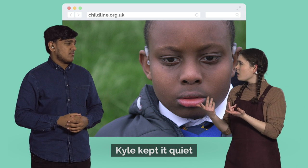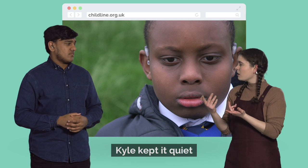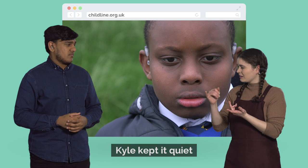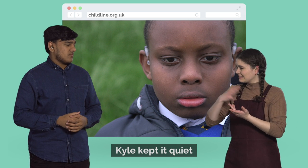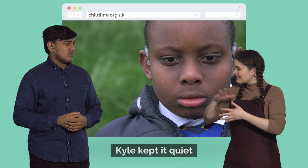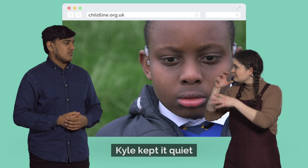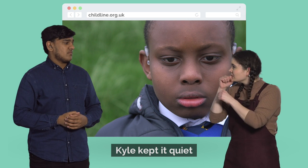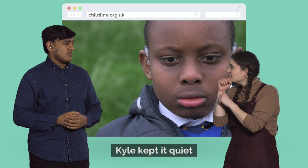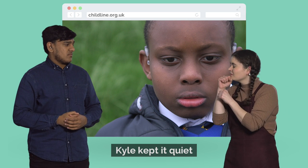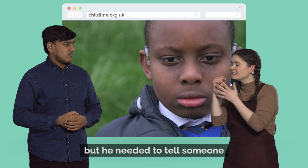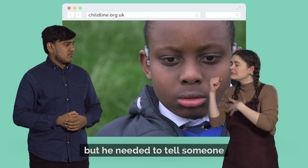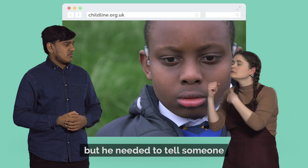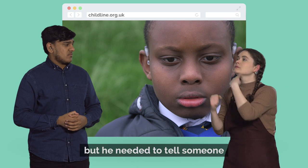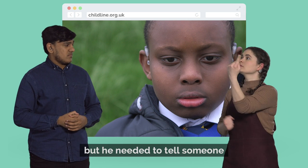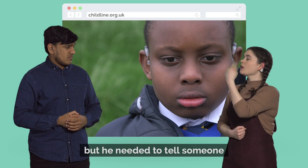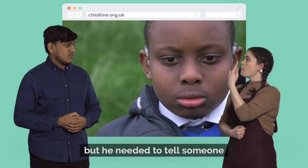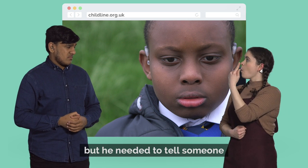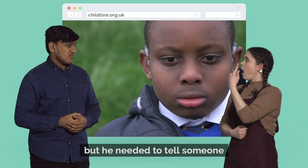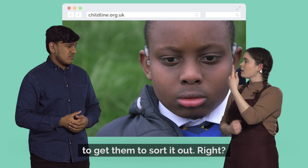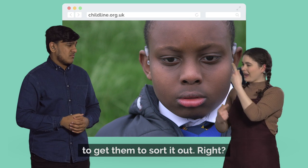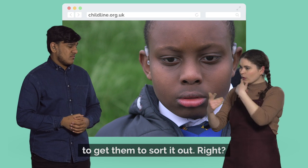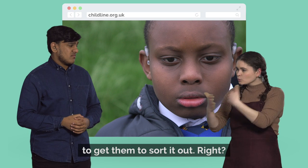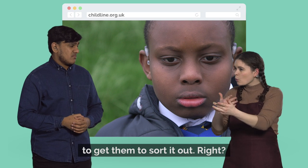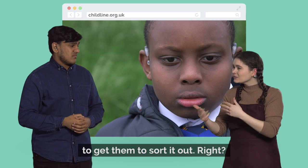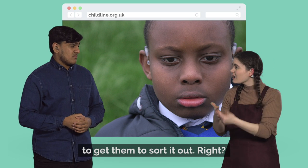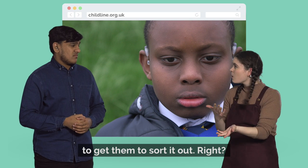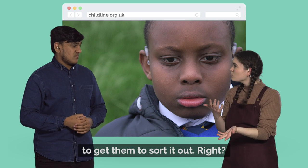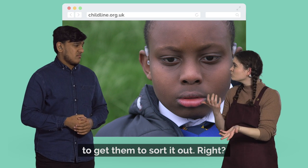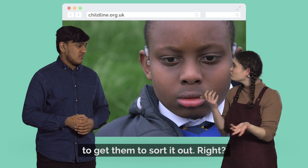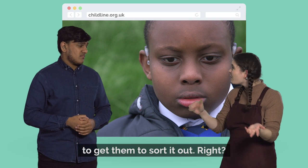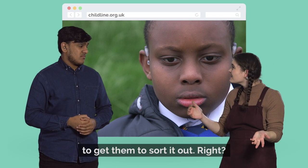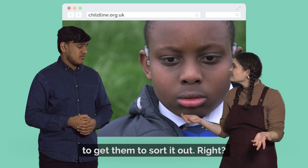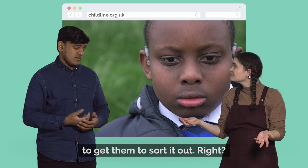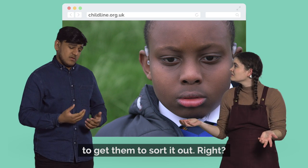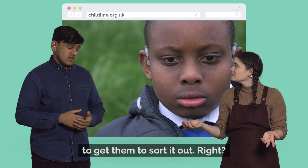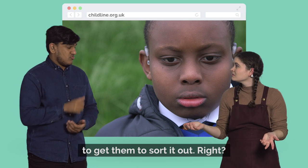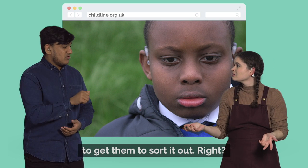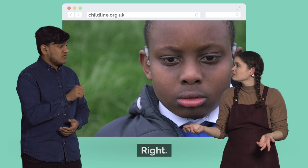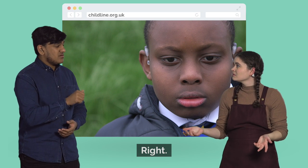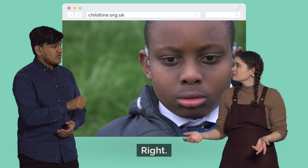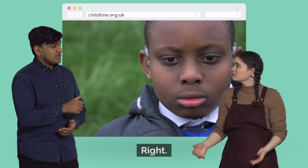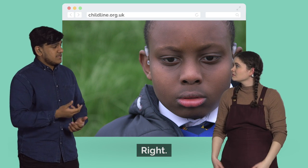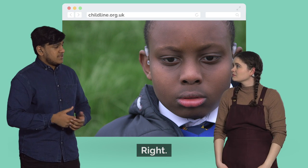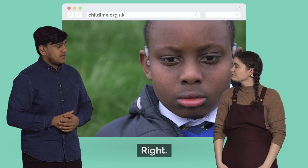Kyle kept it quiet but he needed to tell someone to get them to sort it out, right? Right.